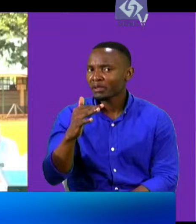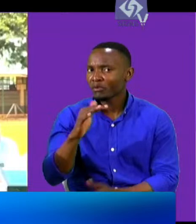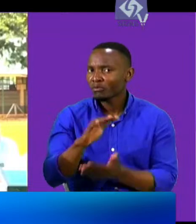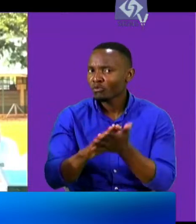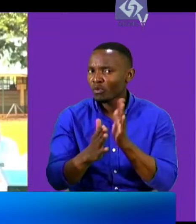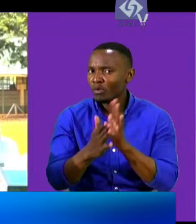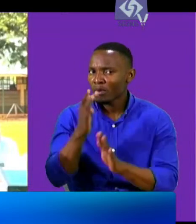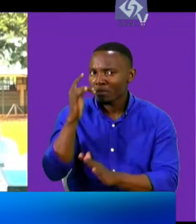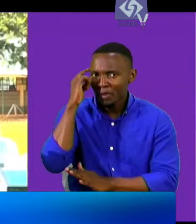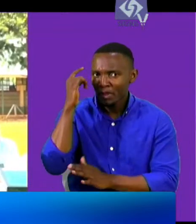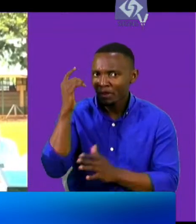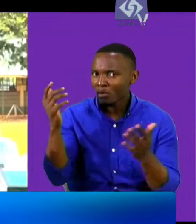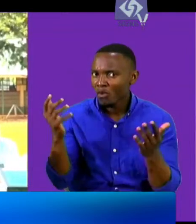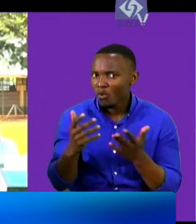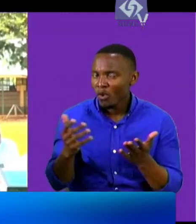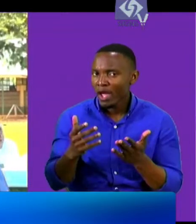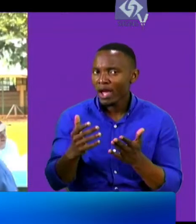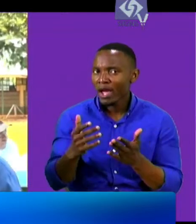Lamu.